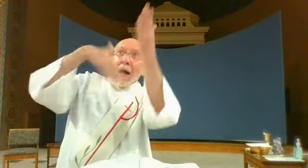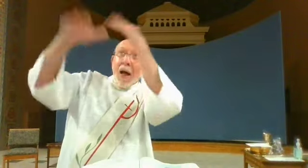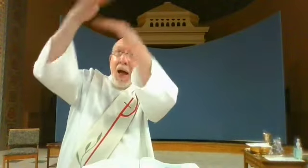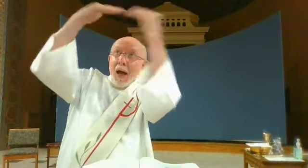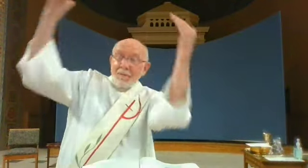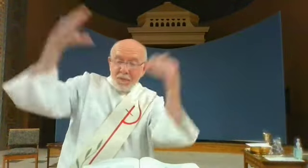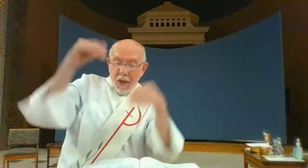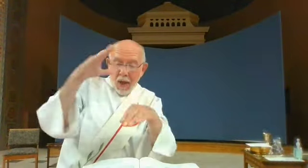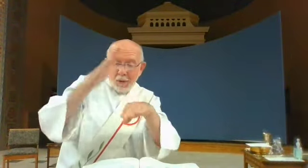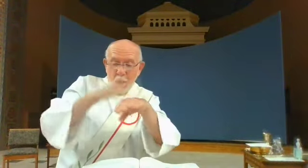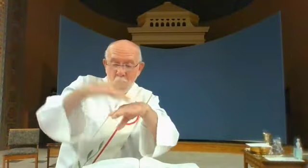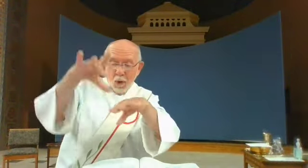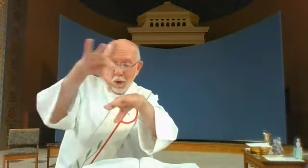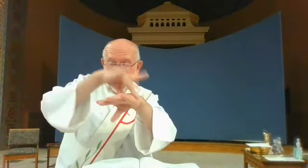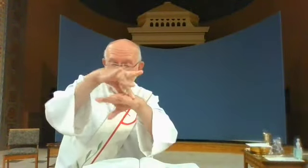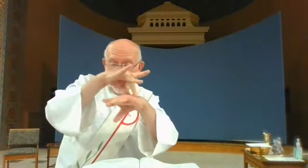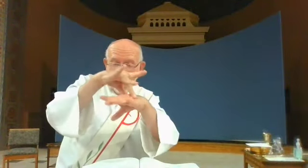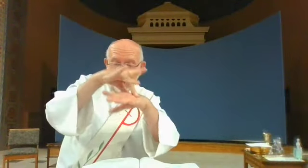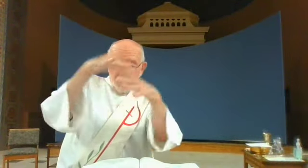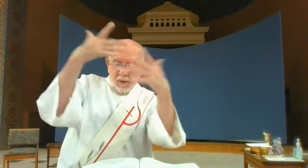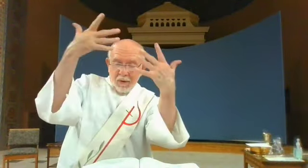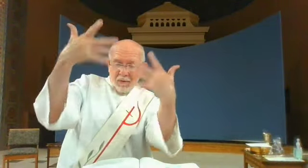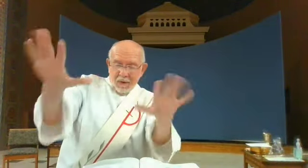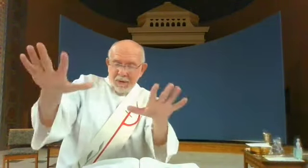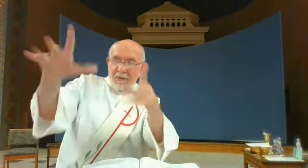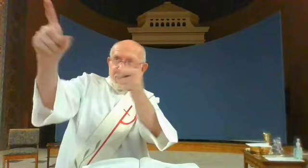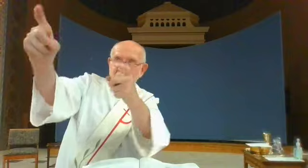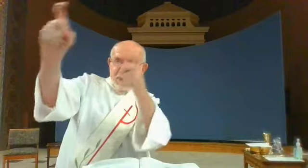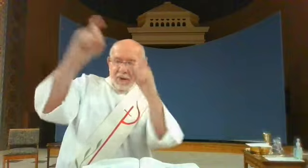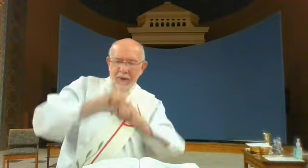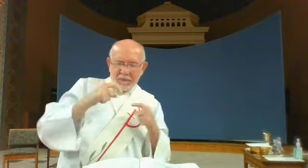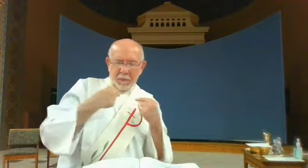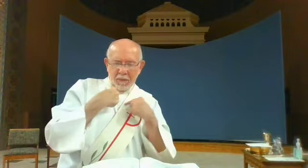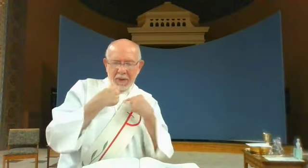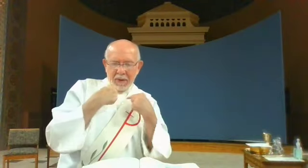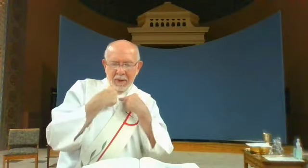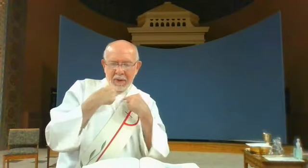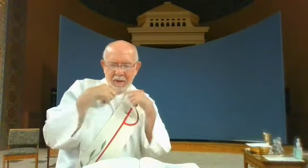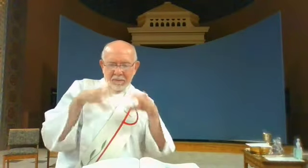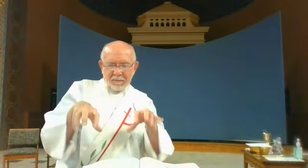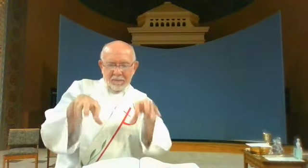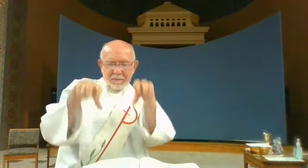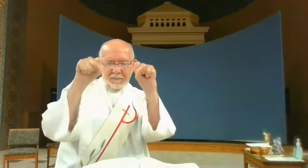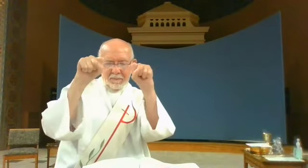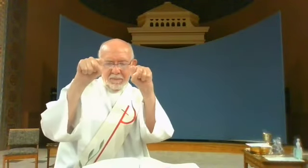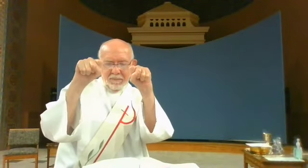"All power in heaven and on earth has been given to me.